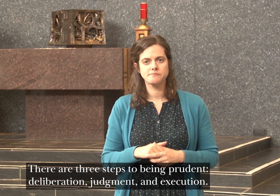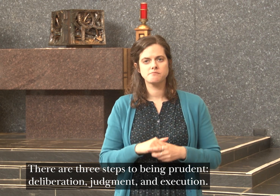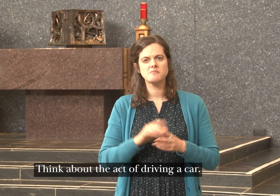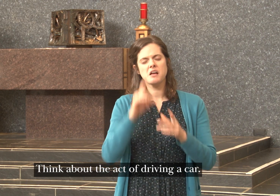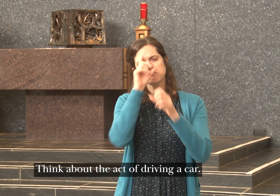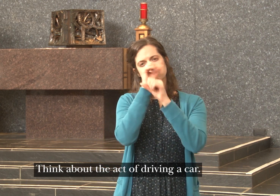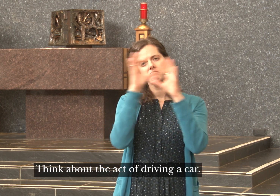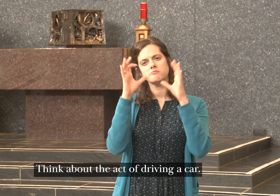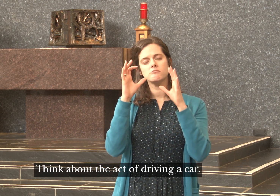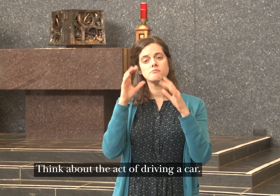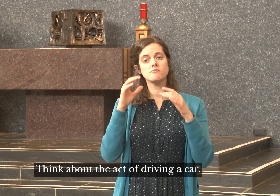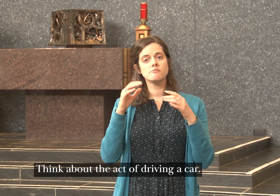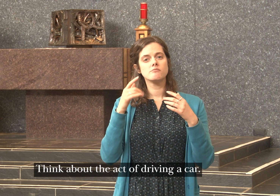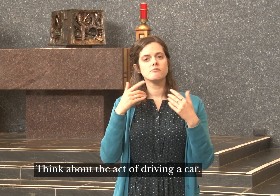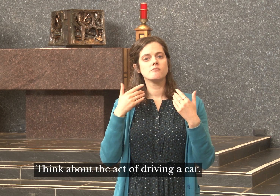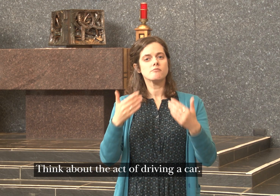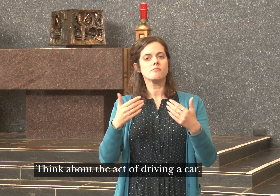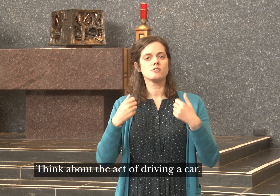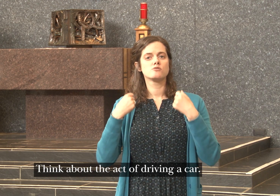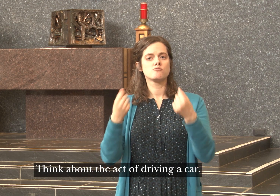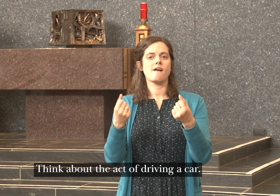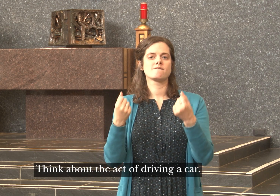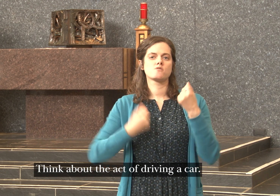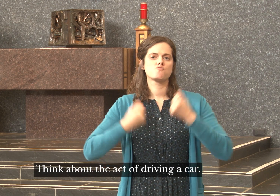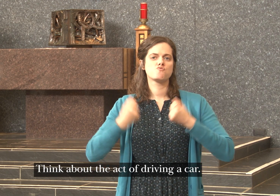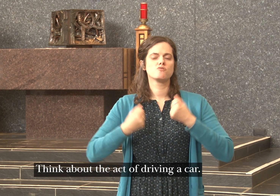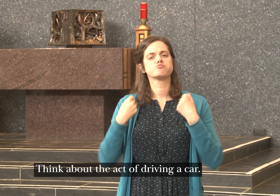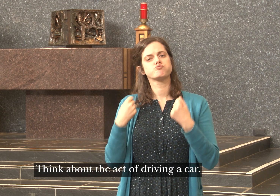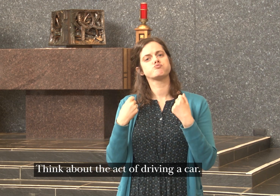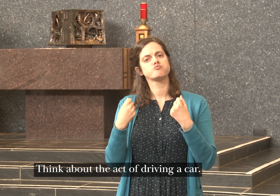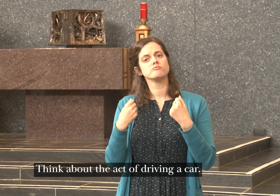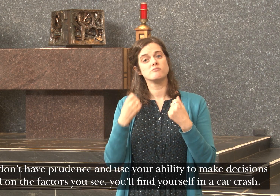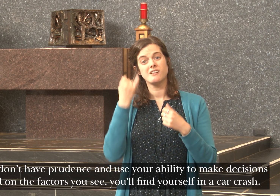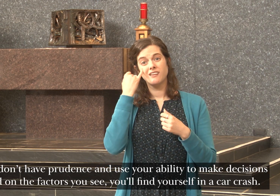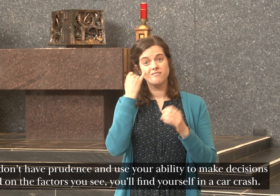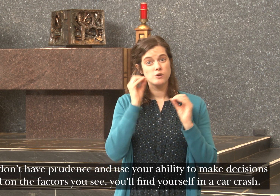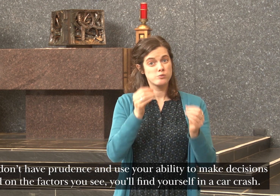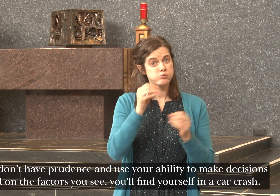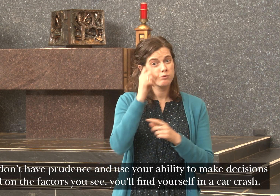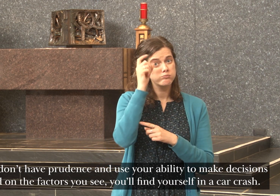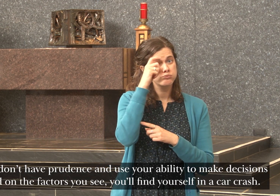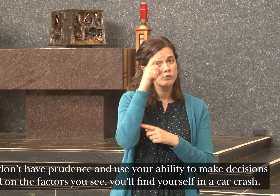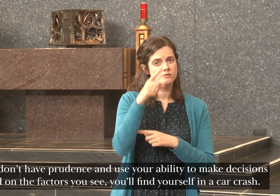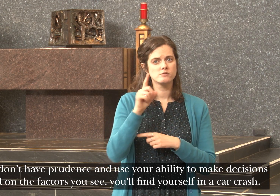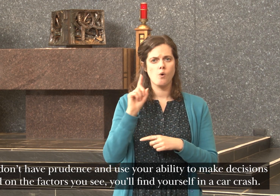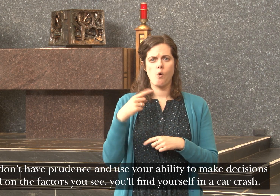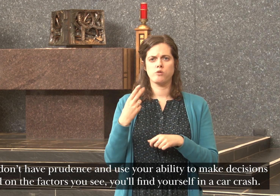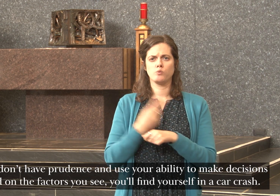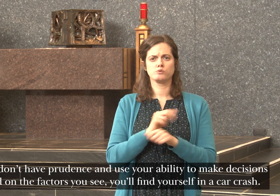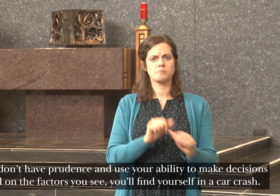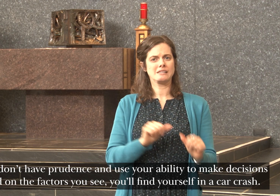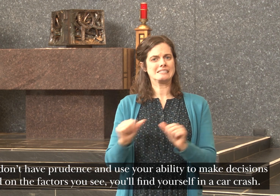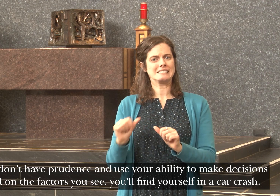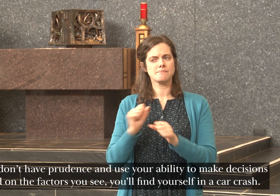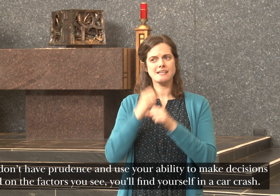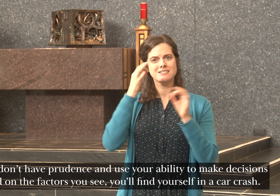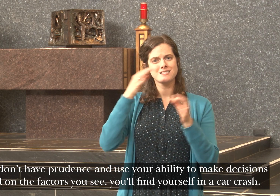Think about the act of driving a car. If you don't have prudence and use your ability to make decisions based